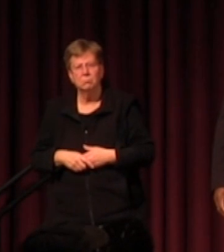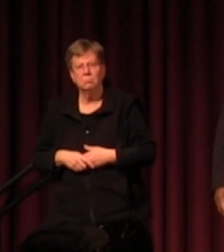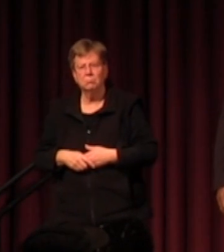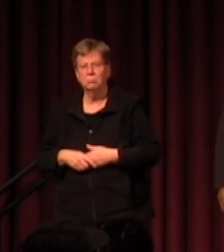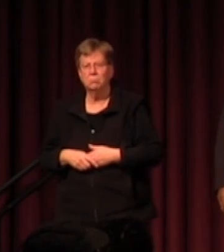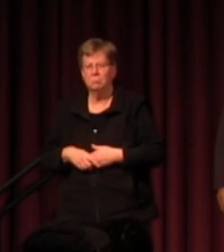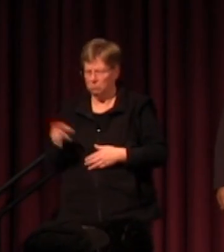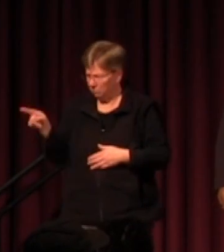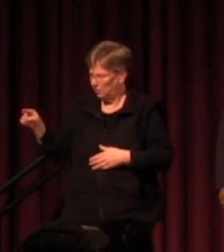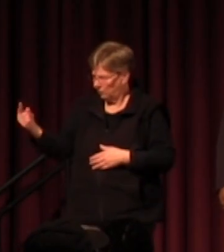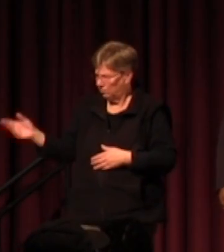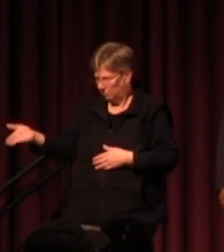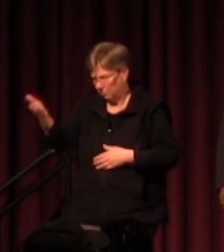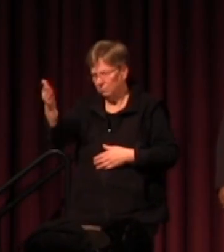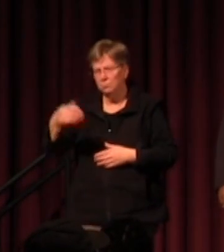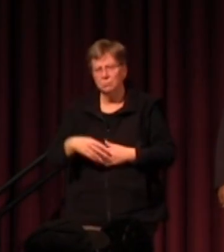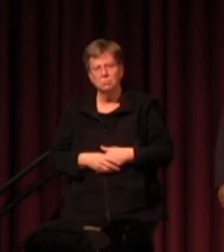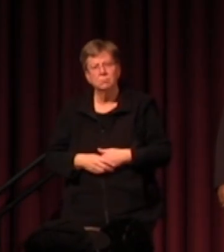You can get the water first.